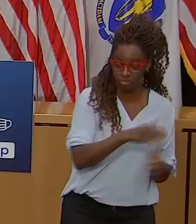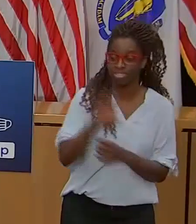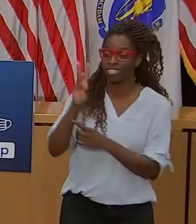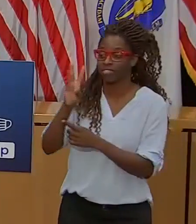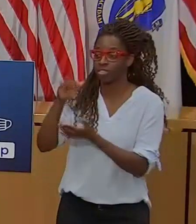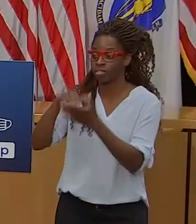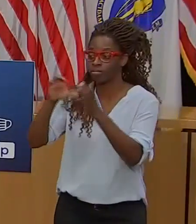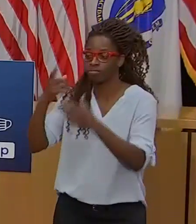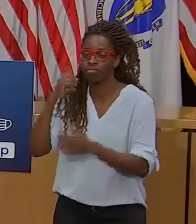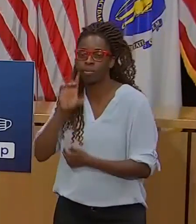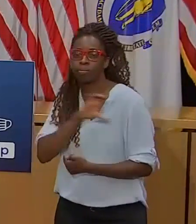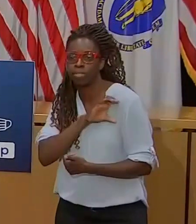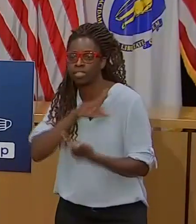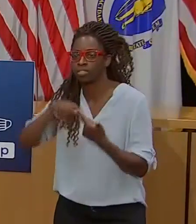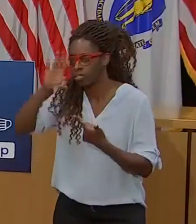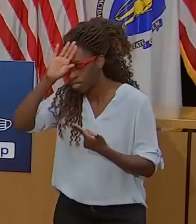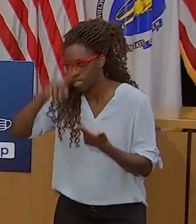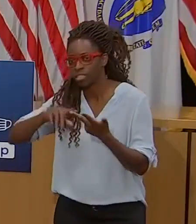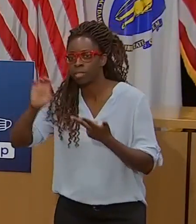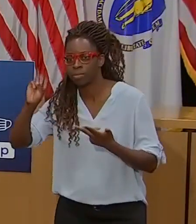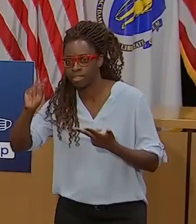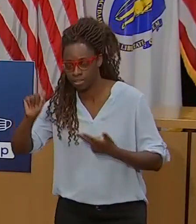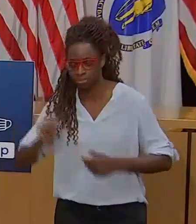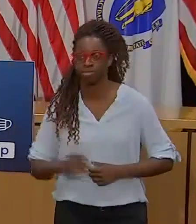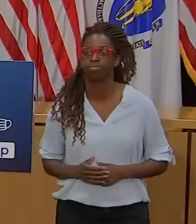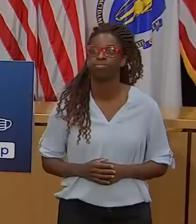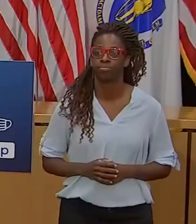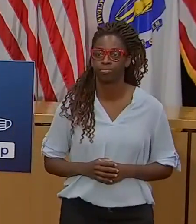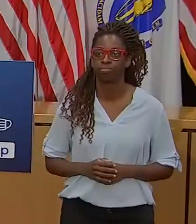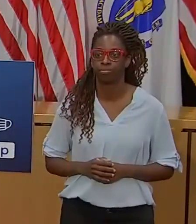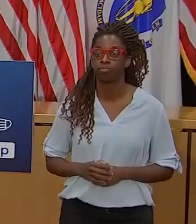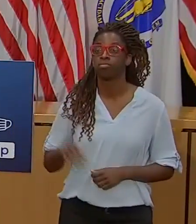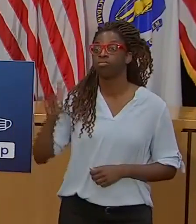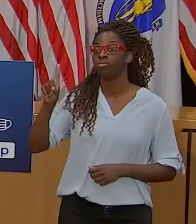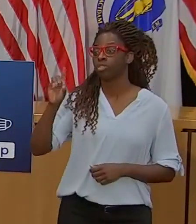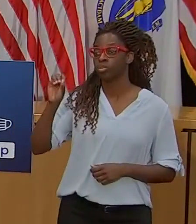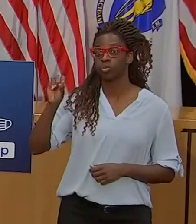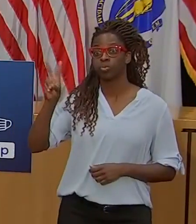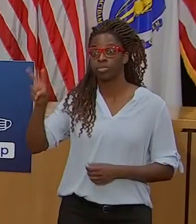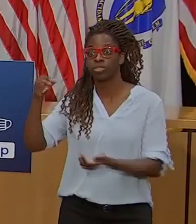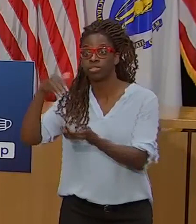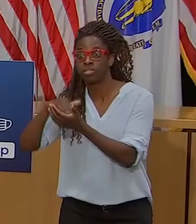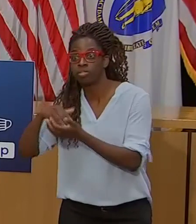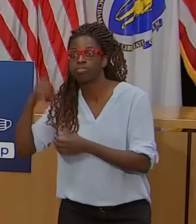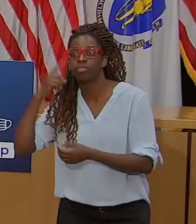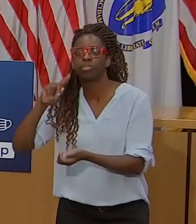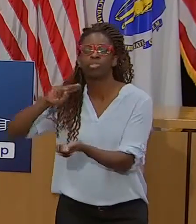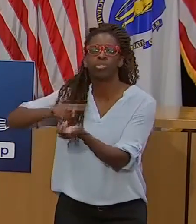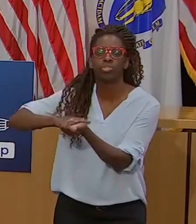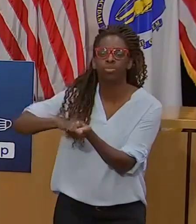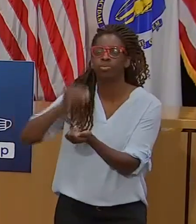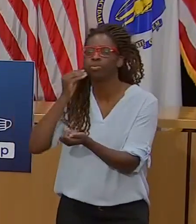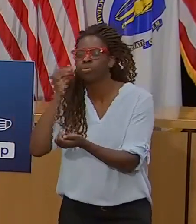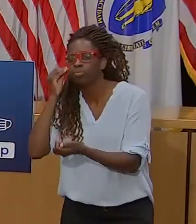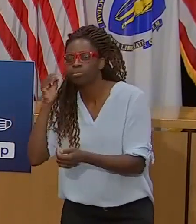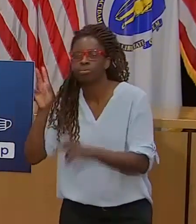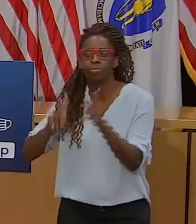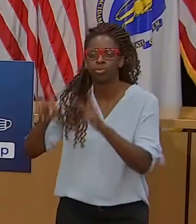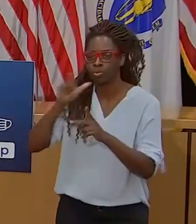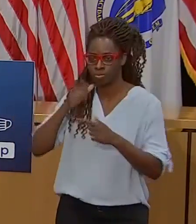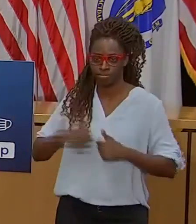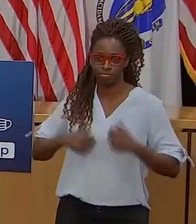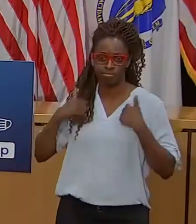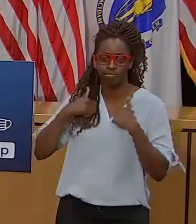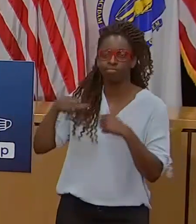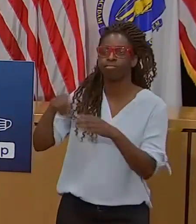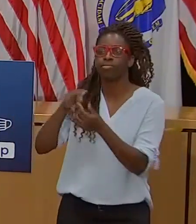and staff. This shipment should contain doses from both Moderna and Pfizer, pending FDA authorization.